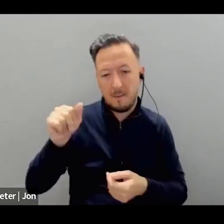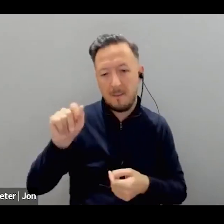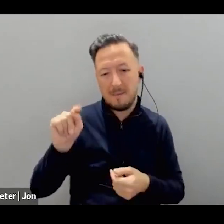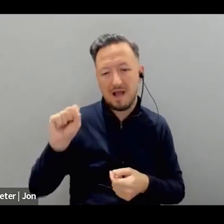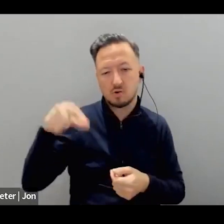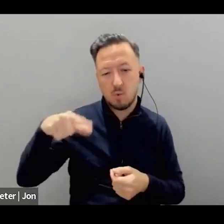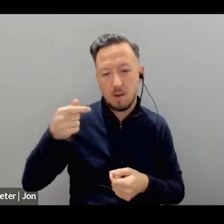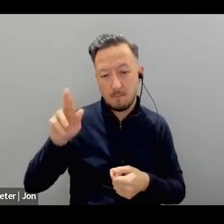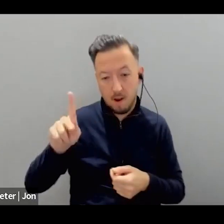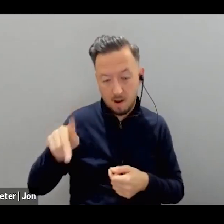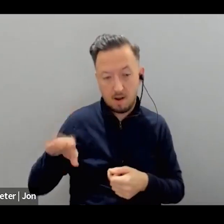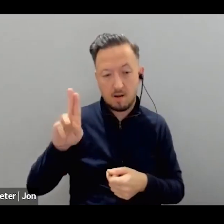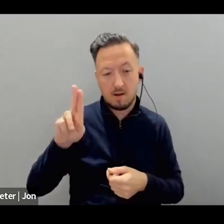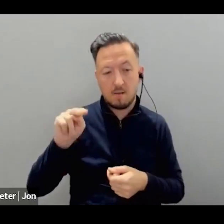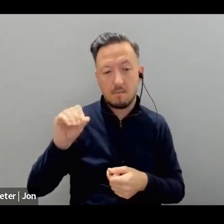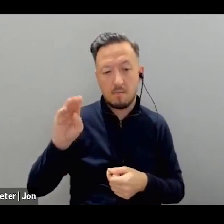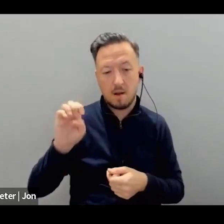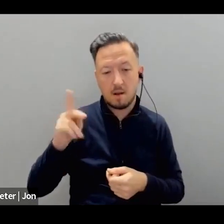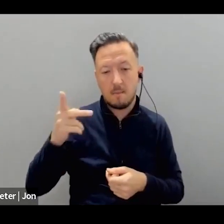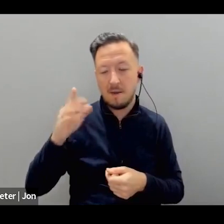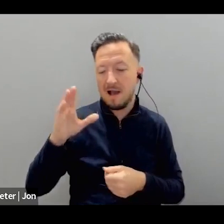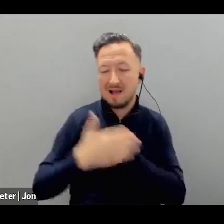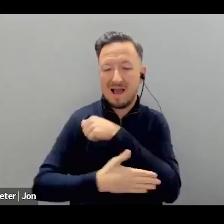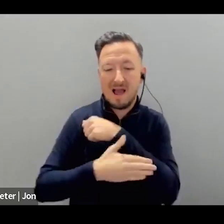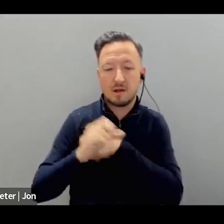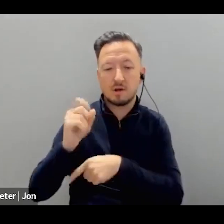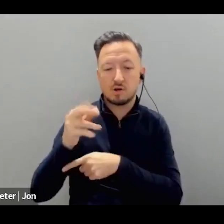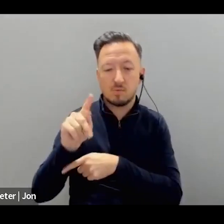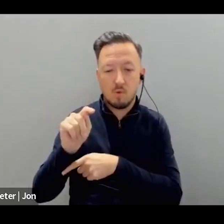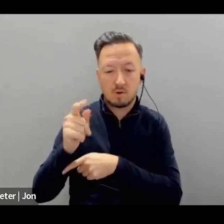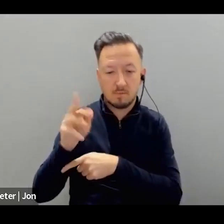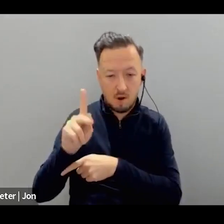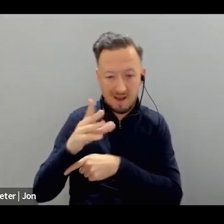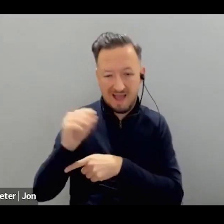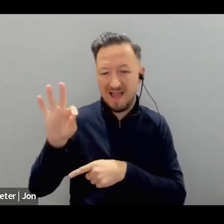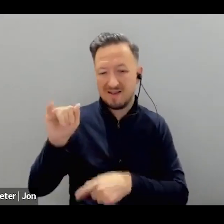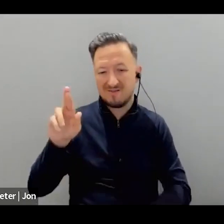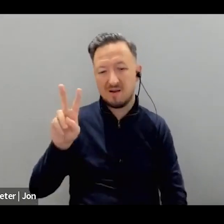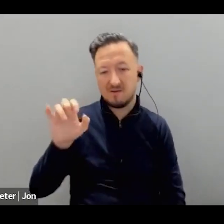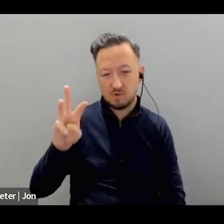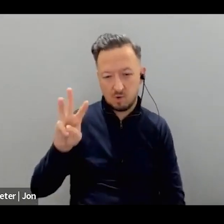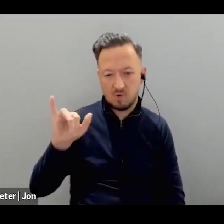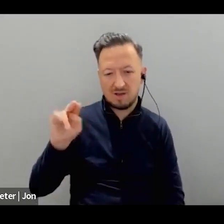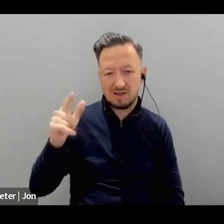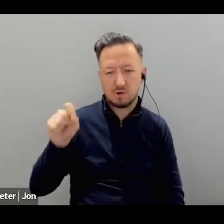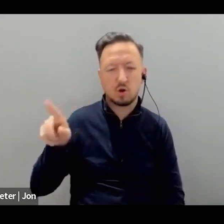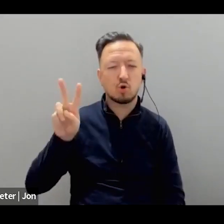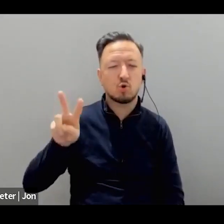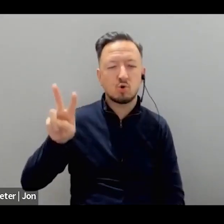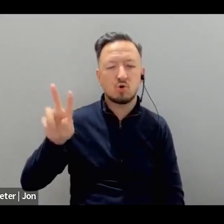Park, Buncombe County Sports Park, and Fairview Ingalls at 225 Charlotte Highway.